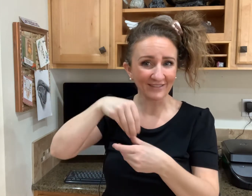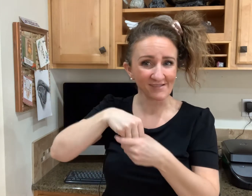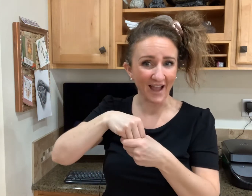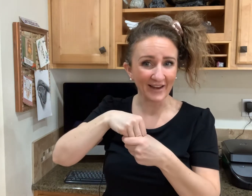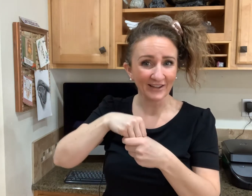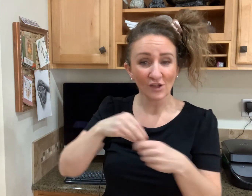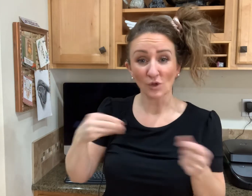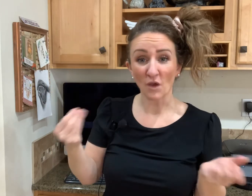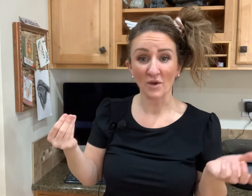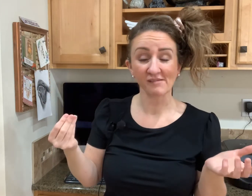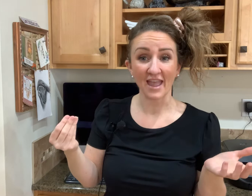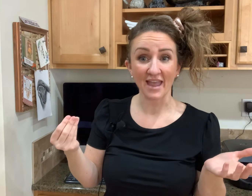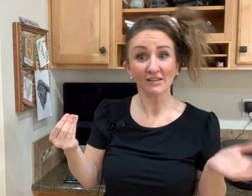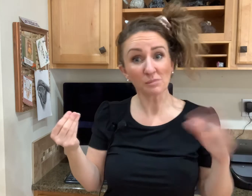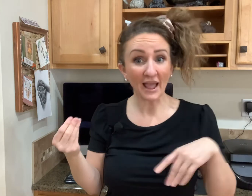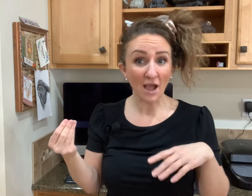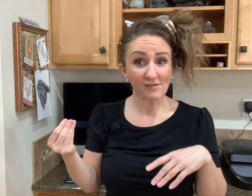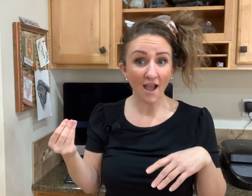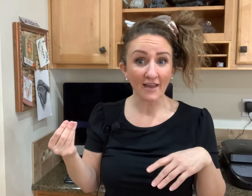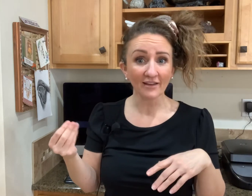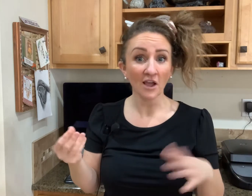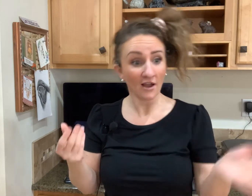inside. So if I want to say, let's play outside.